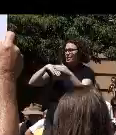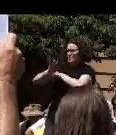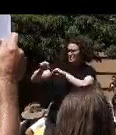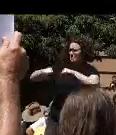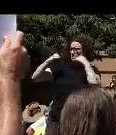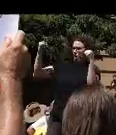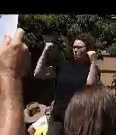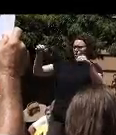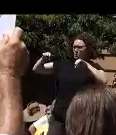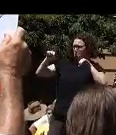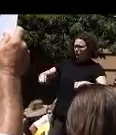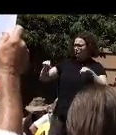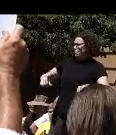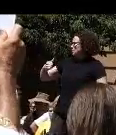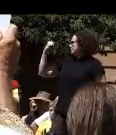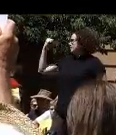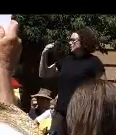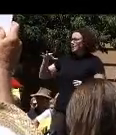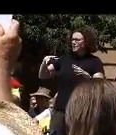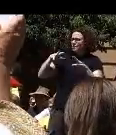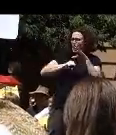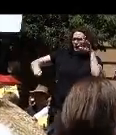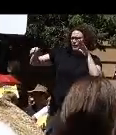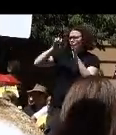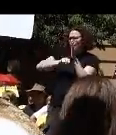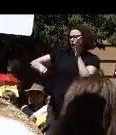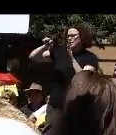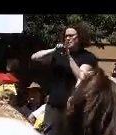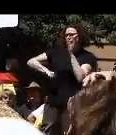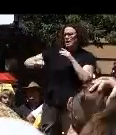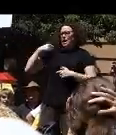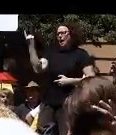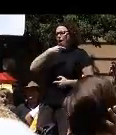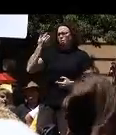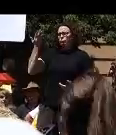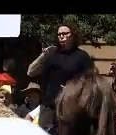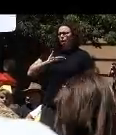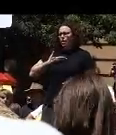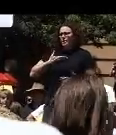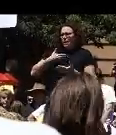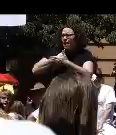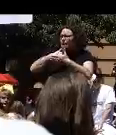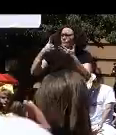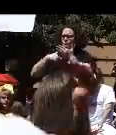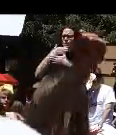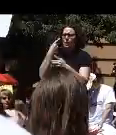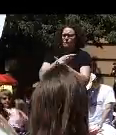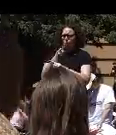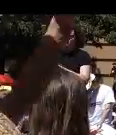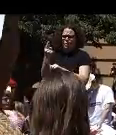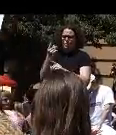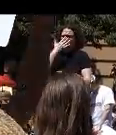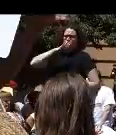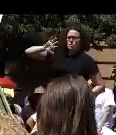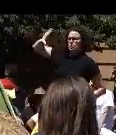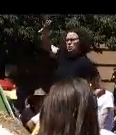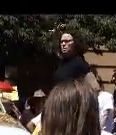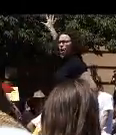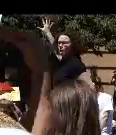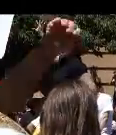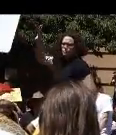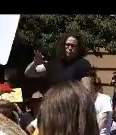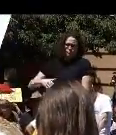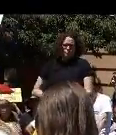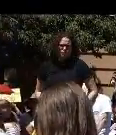taking away our rights every single day of the week. Shame!